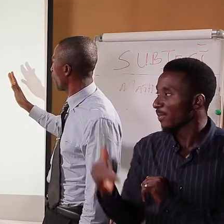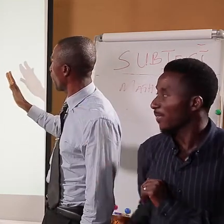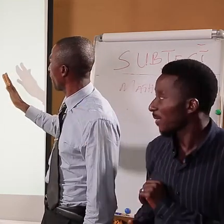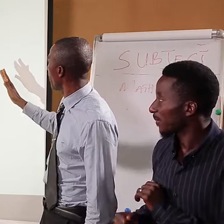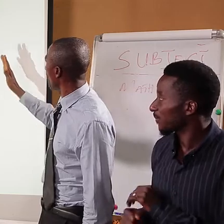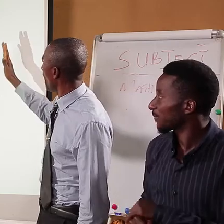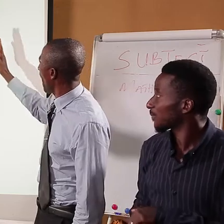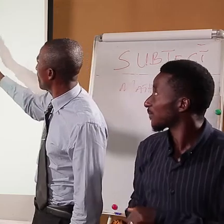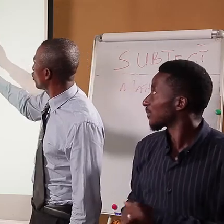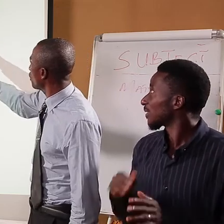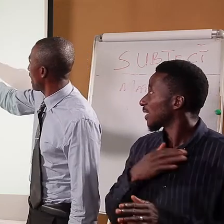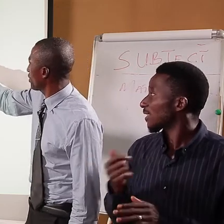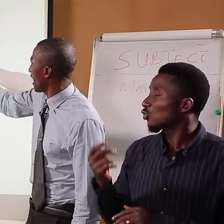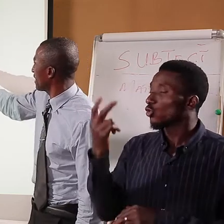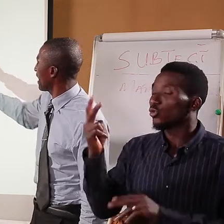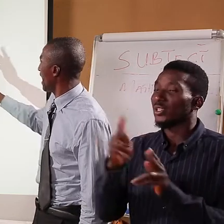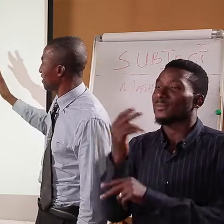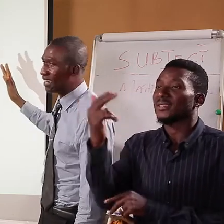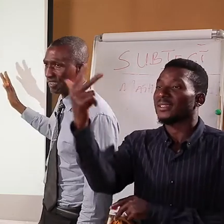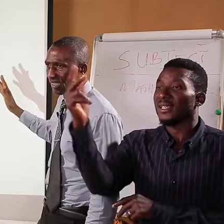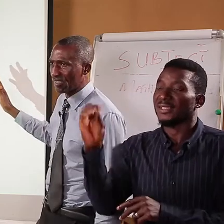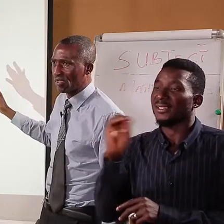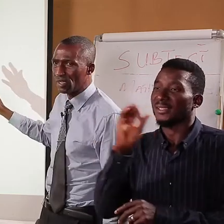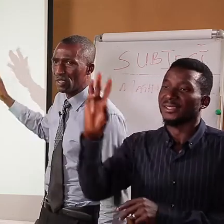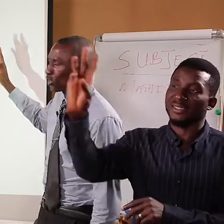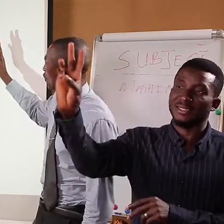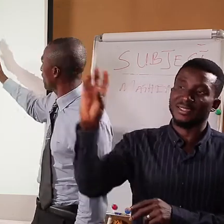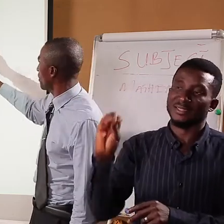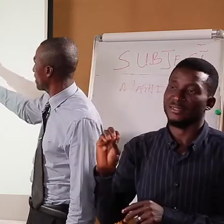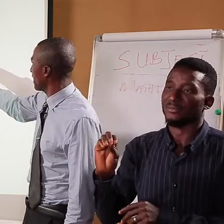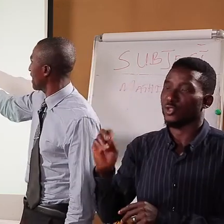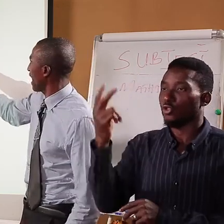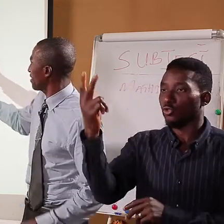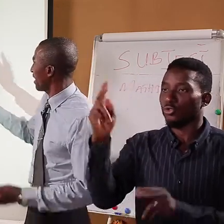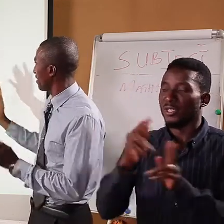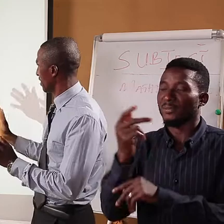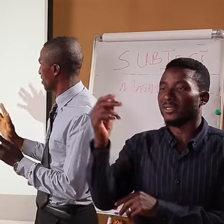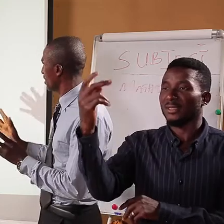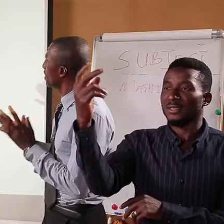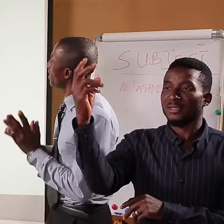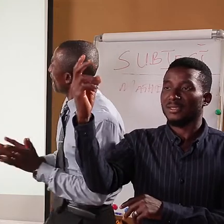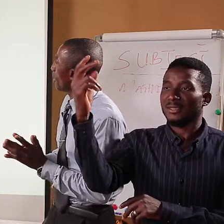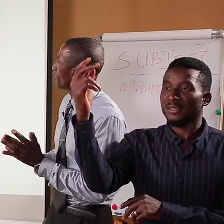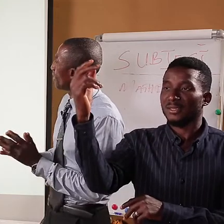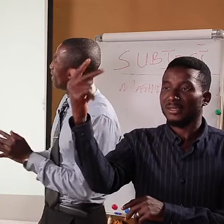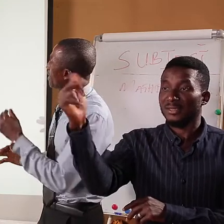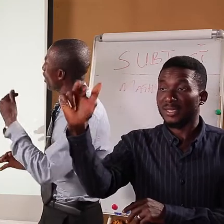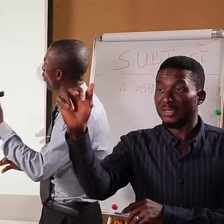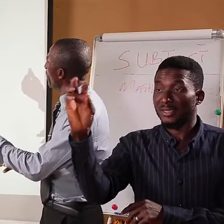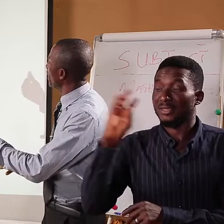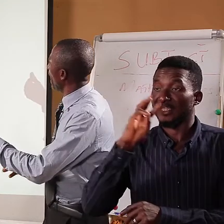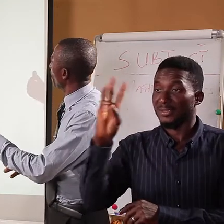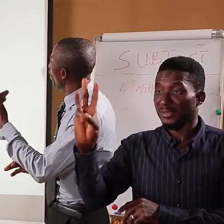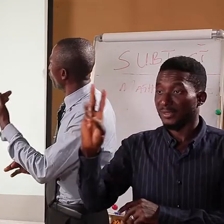minus 4y. And 2 times 30, the answer is 60. 2 times 30, the answer is 60. Now,